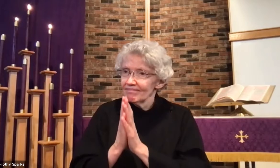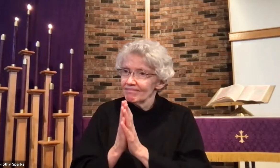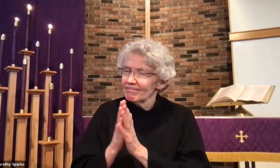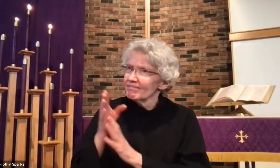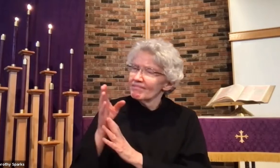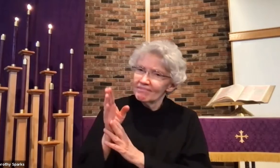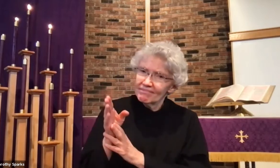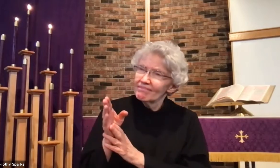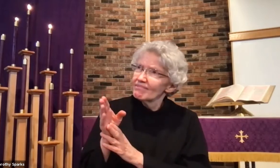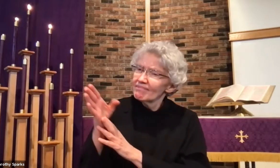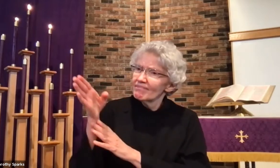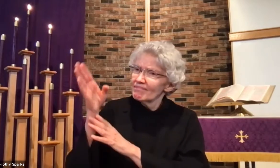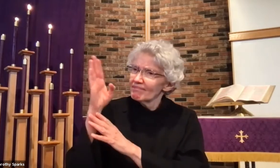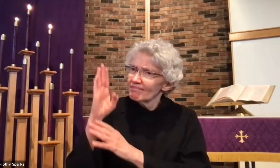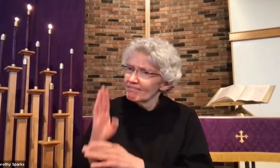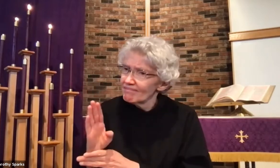Let us pray.